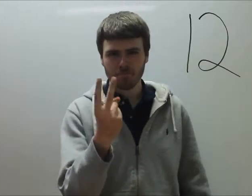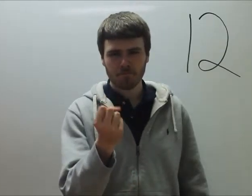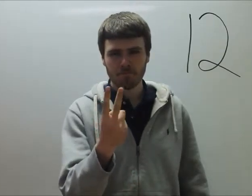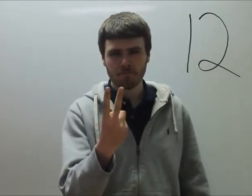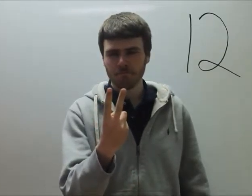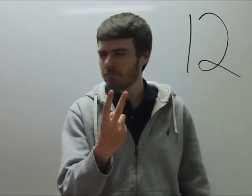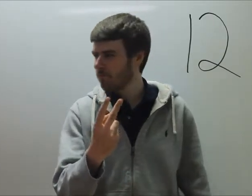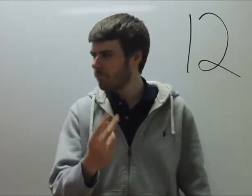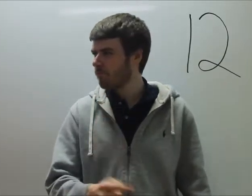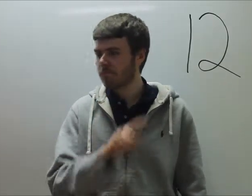12.